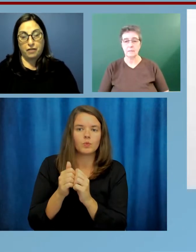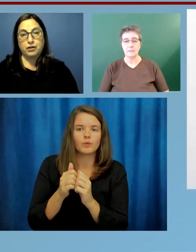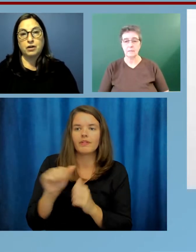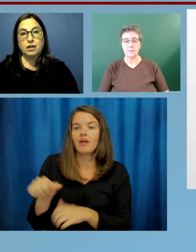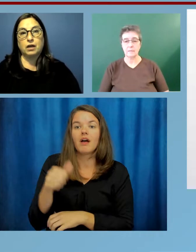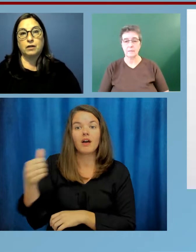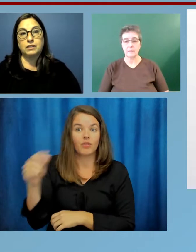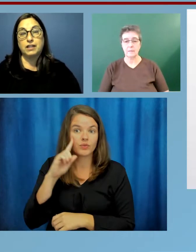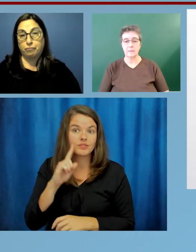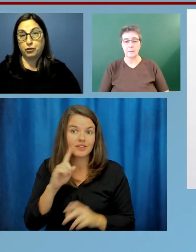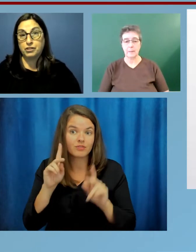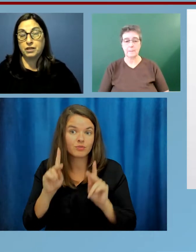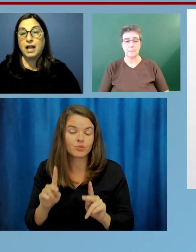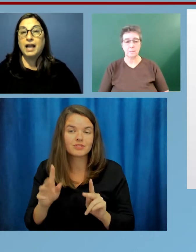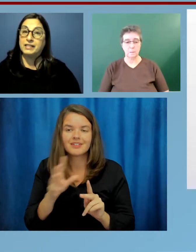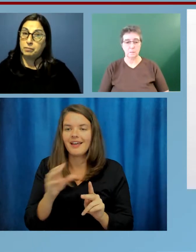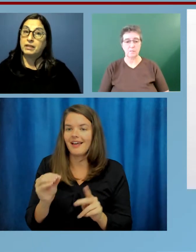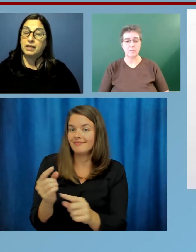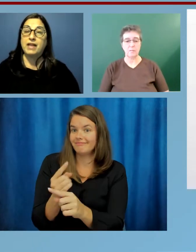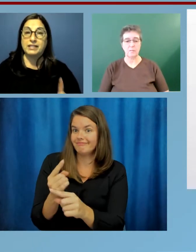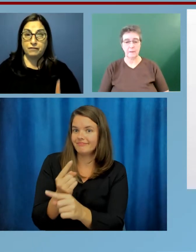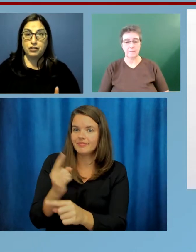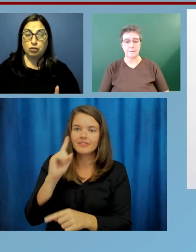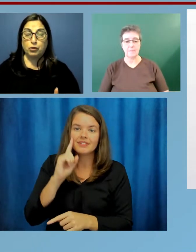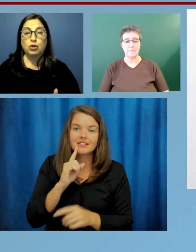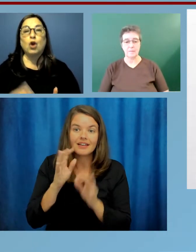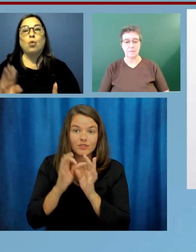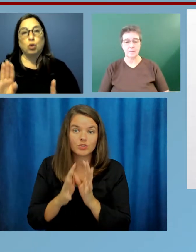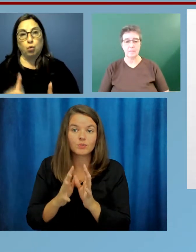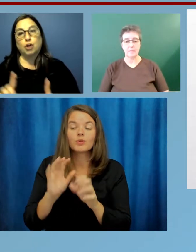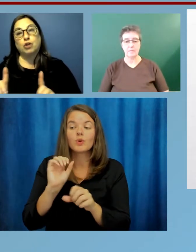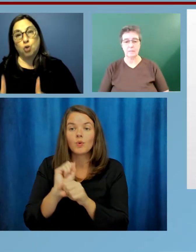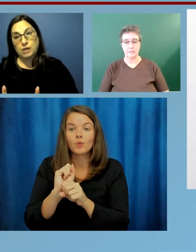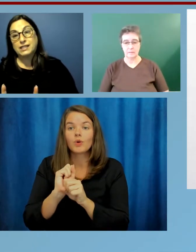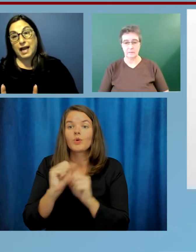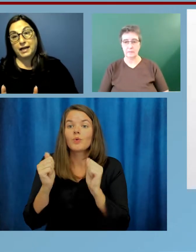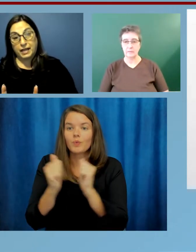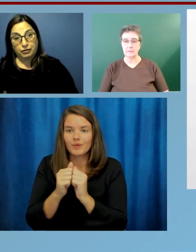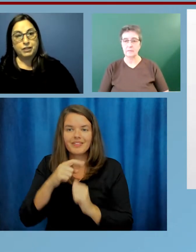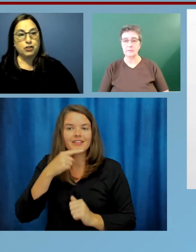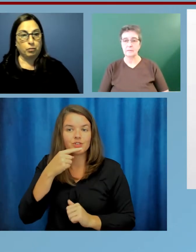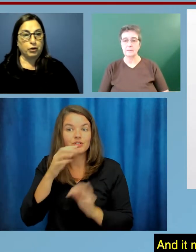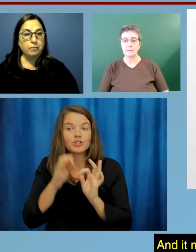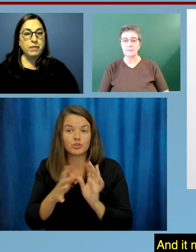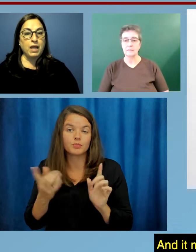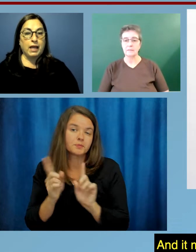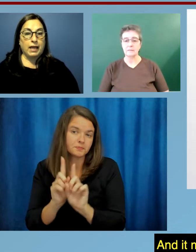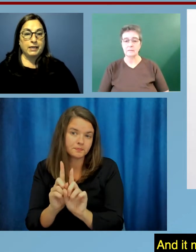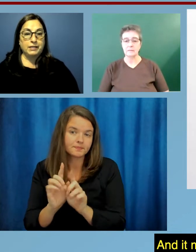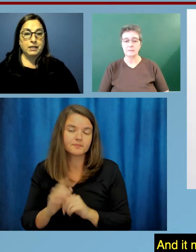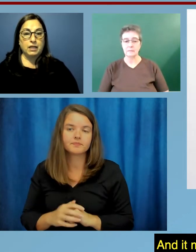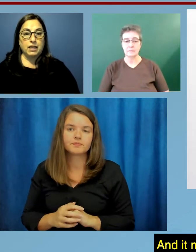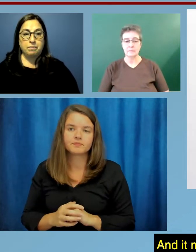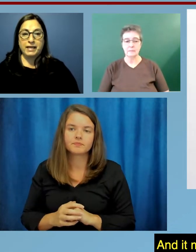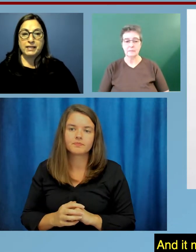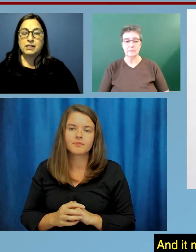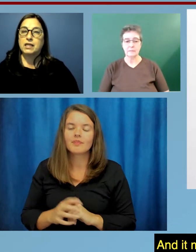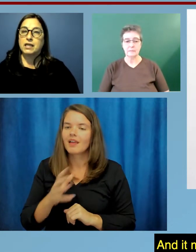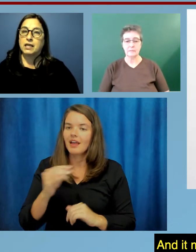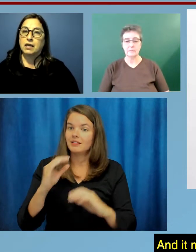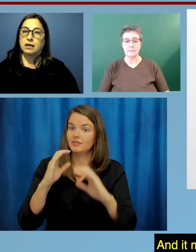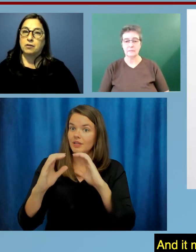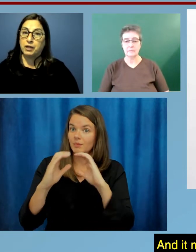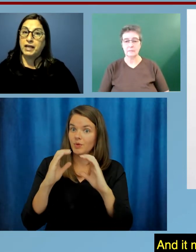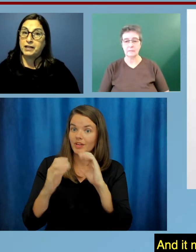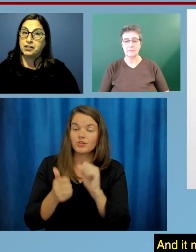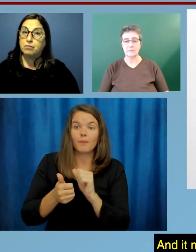with another deaf person. And typically that deaf interpreter will work alongside a hearing interpreter, and it makes